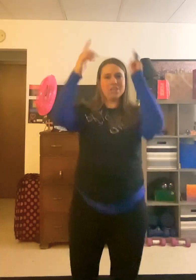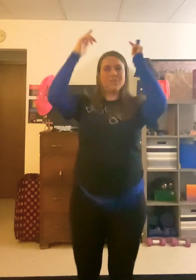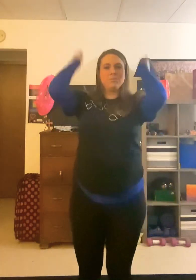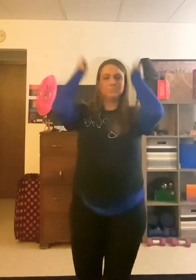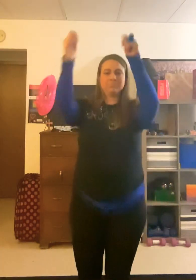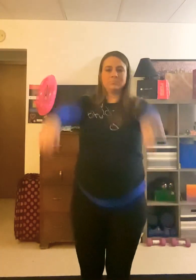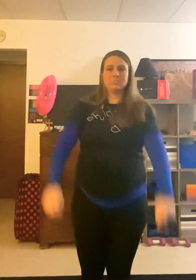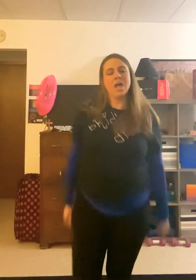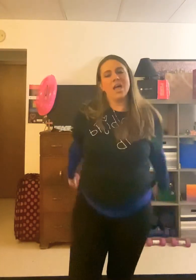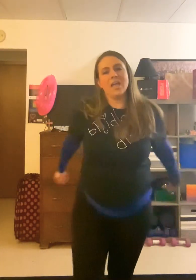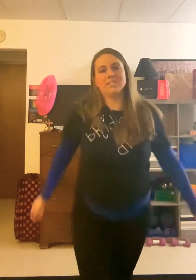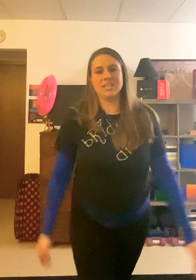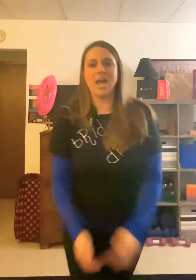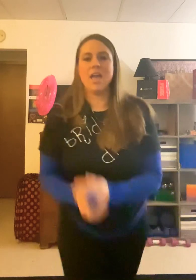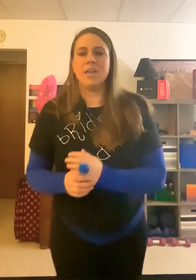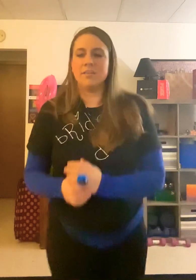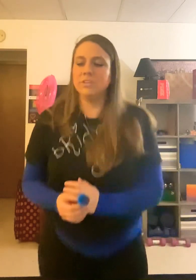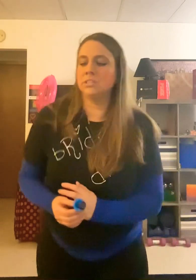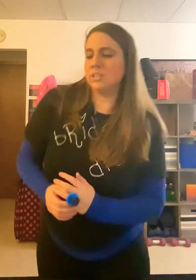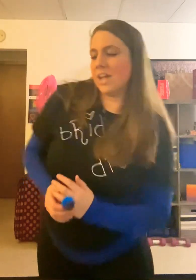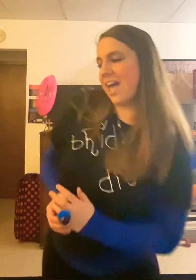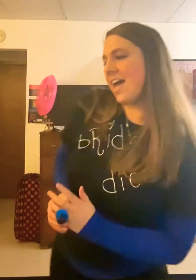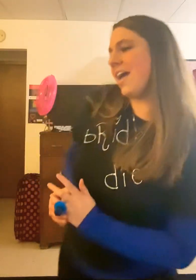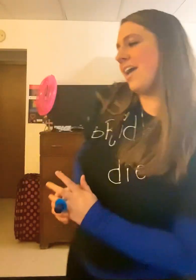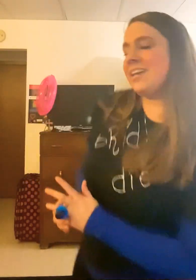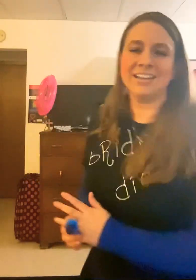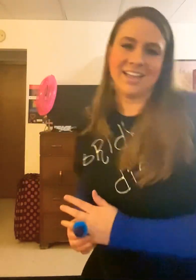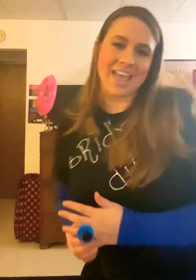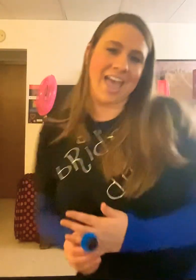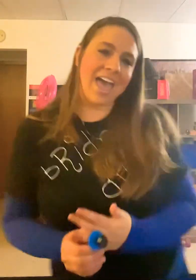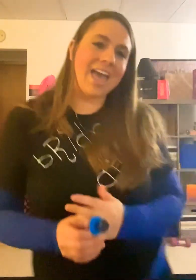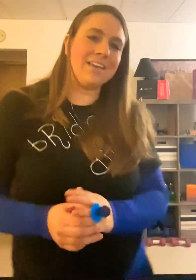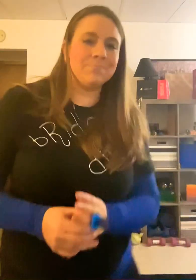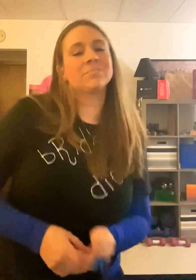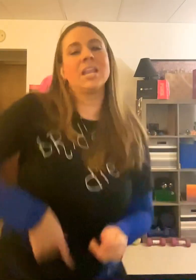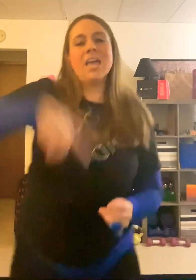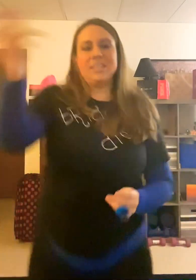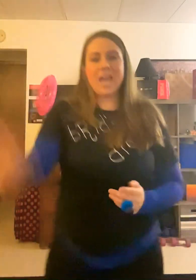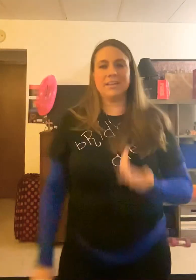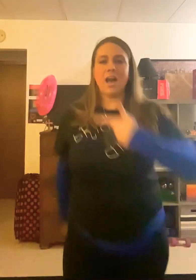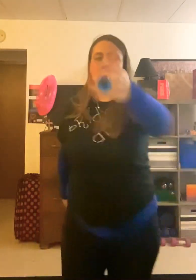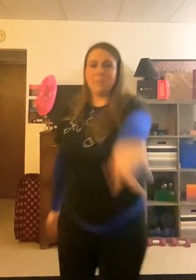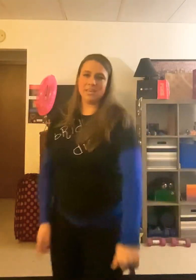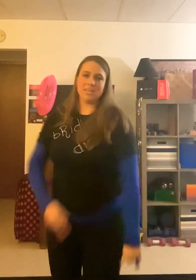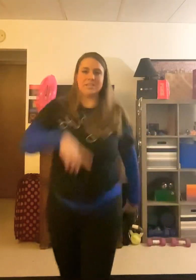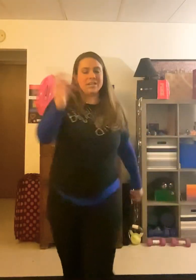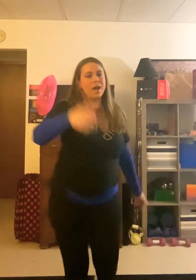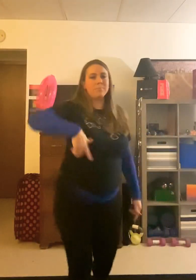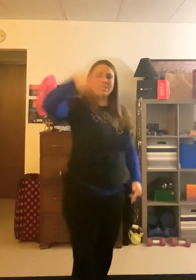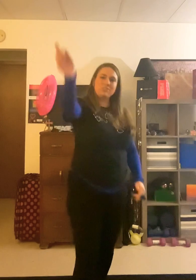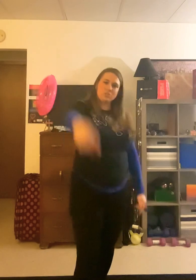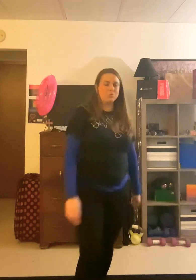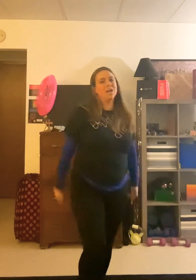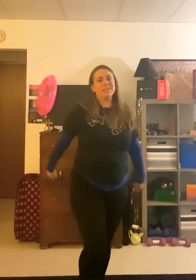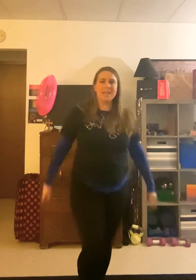Kim and Dave. Hey, hey. Yeah, got me and you got me too. Yeah,